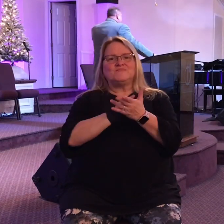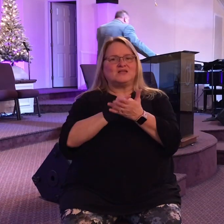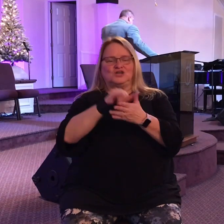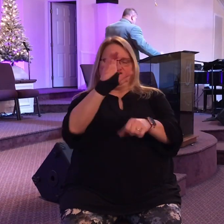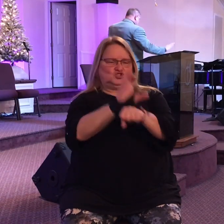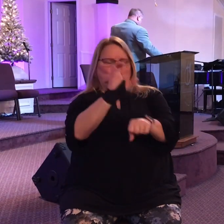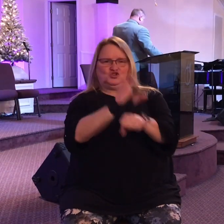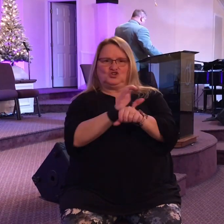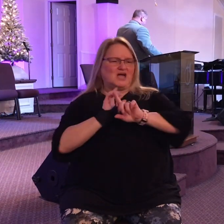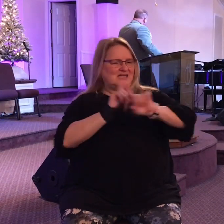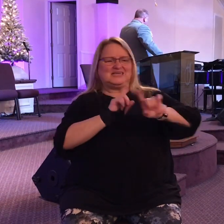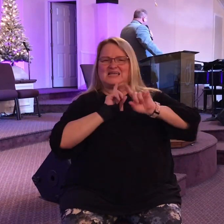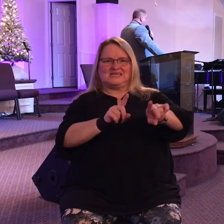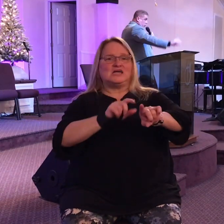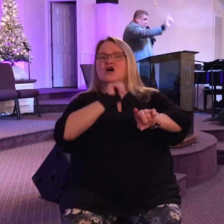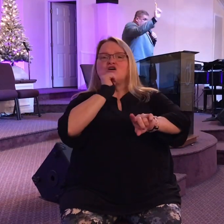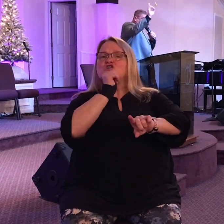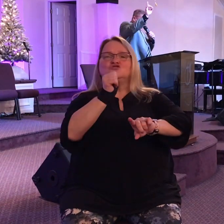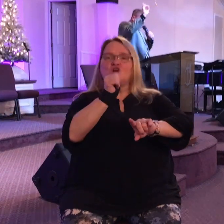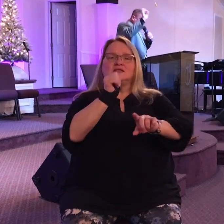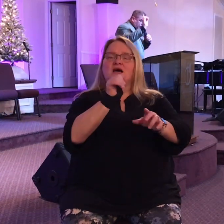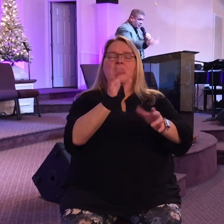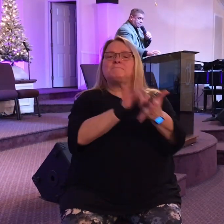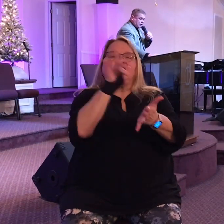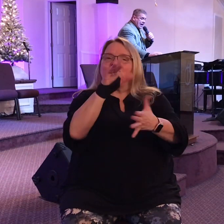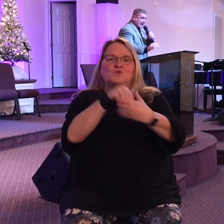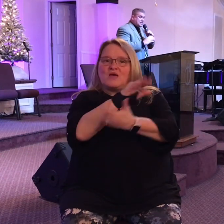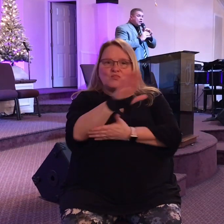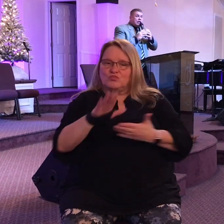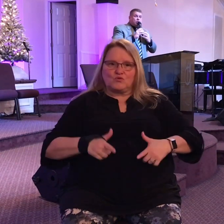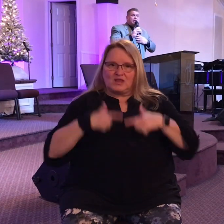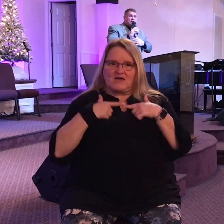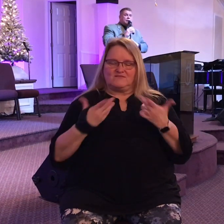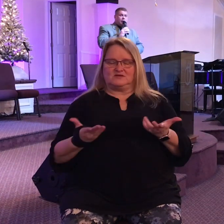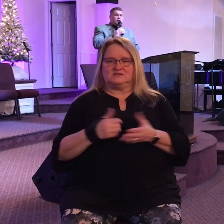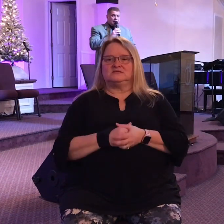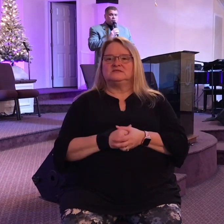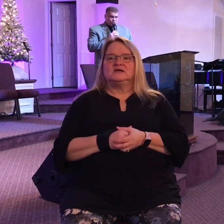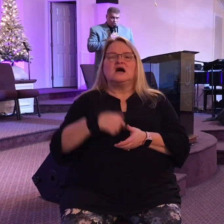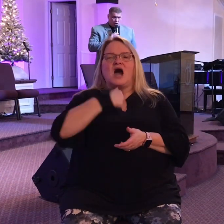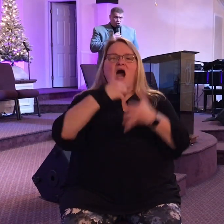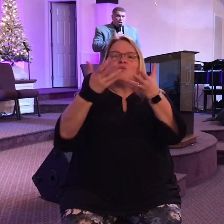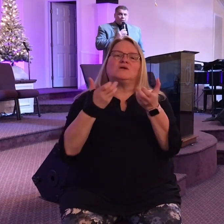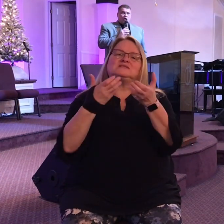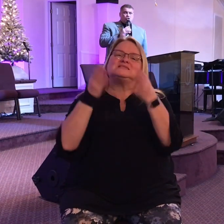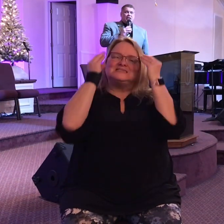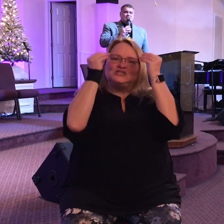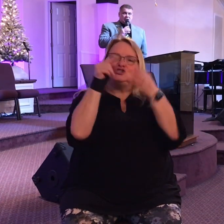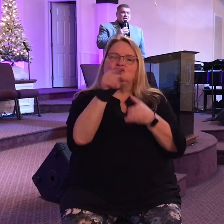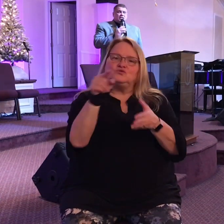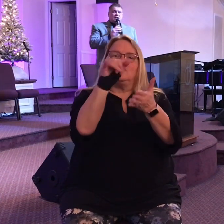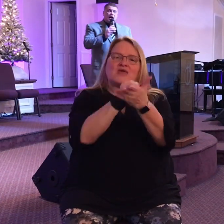longer an asset to their life. But I want to teach you through this book of Acts that you need to get plugged into the church,